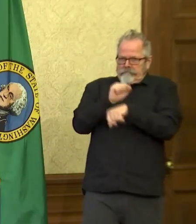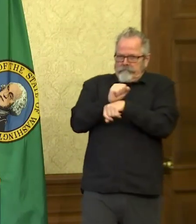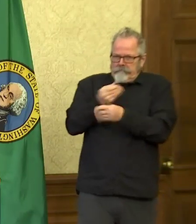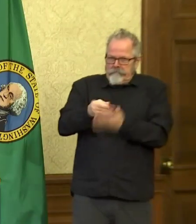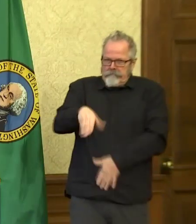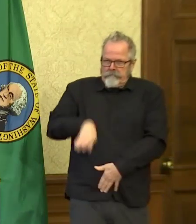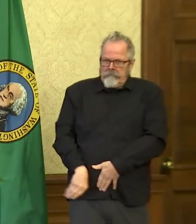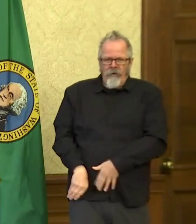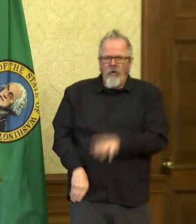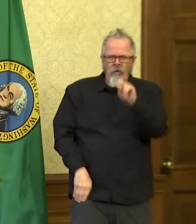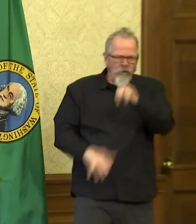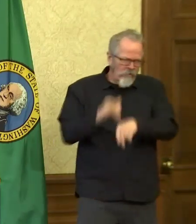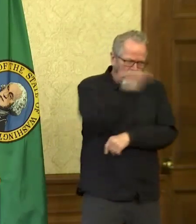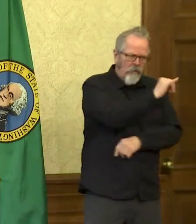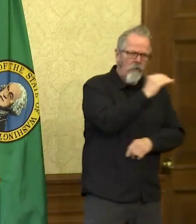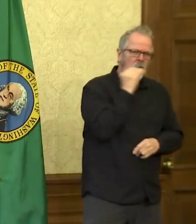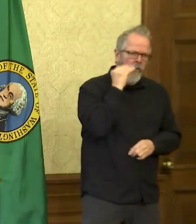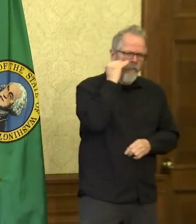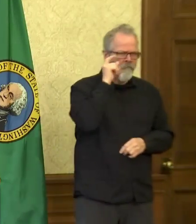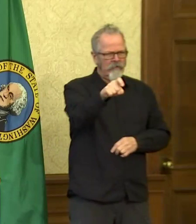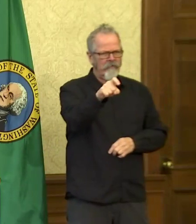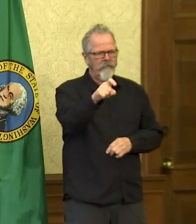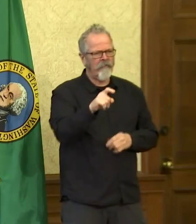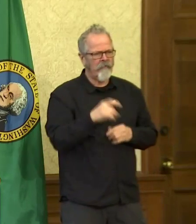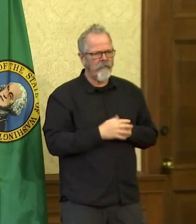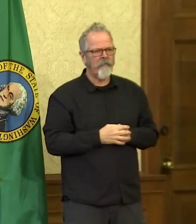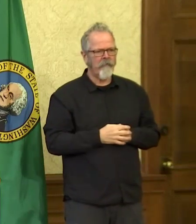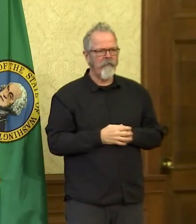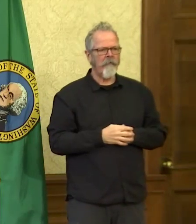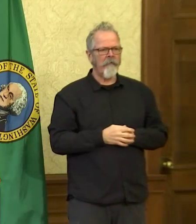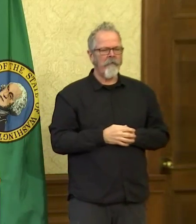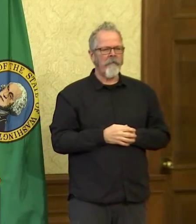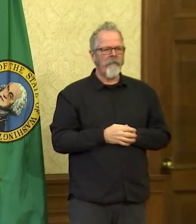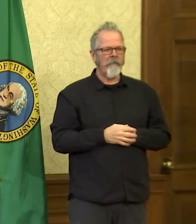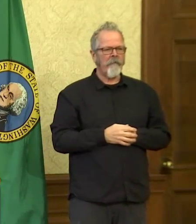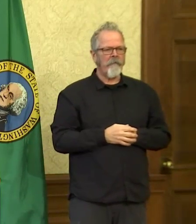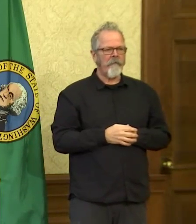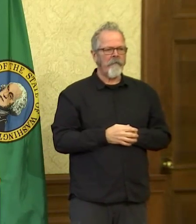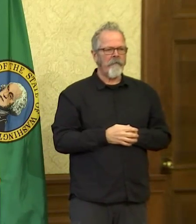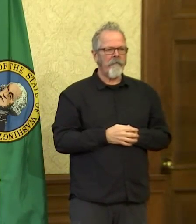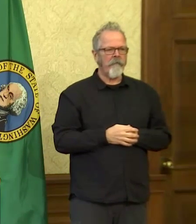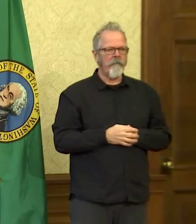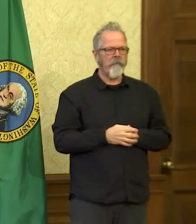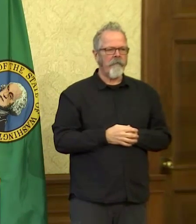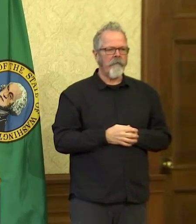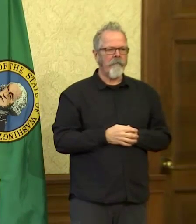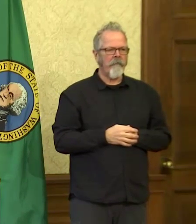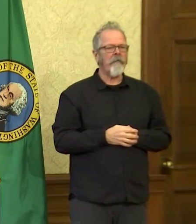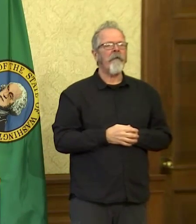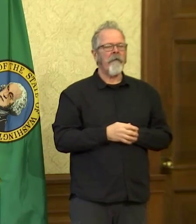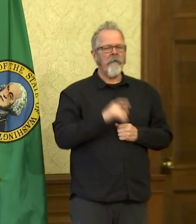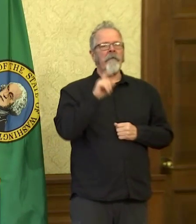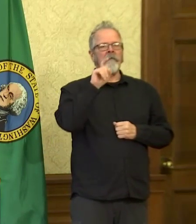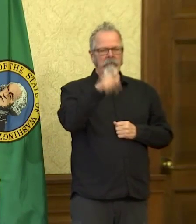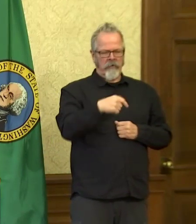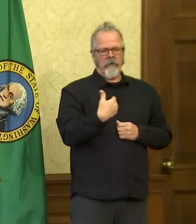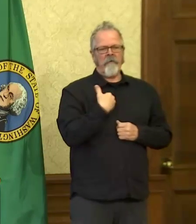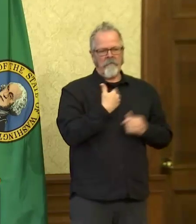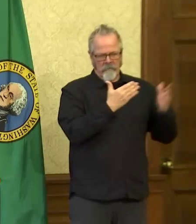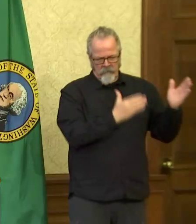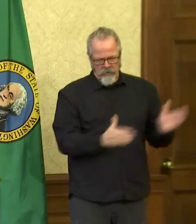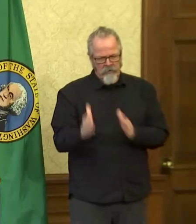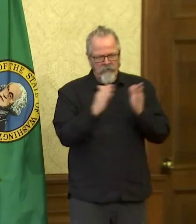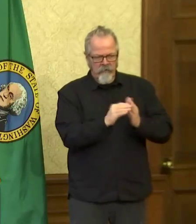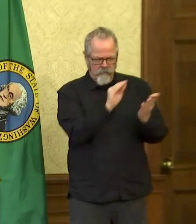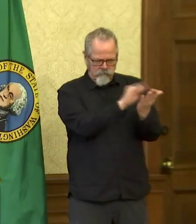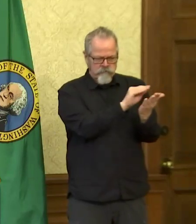Labor and Industries, and obviously, eventually work sites could be shut down if there's not compliance with these orders. I think